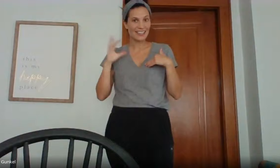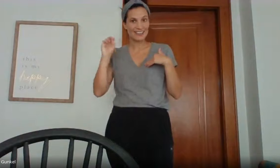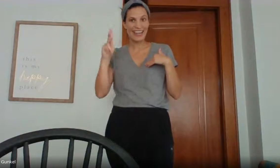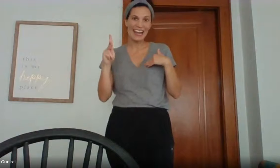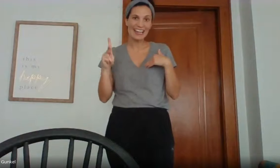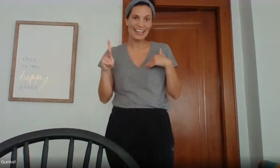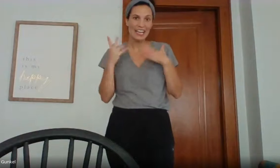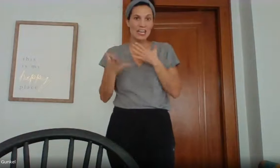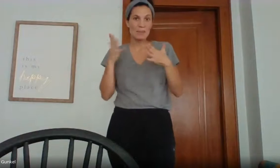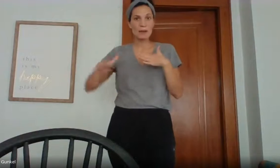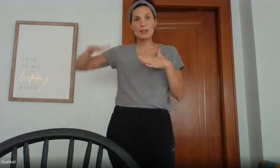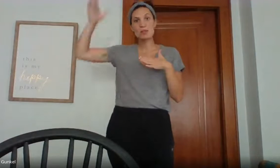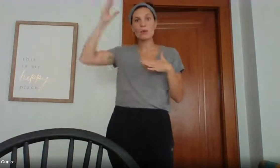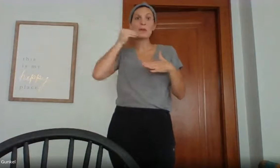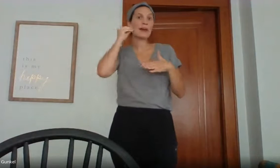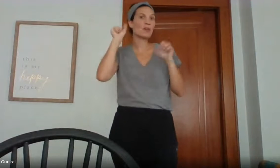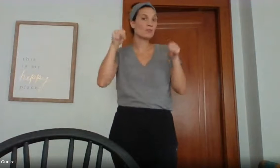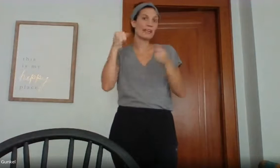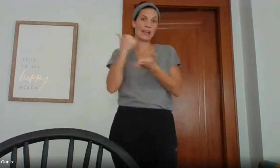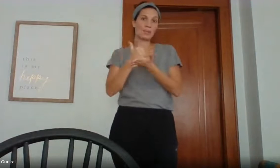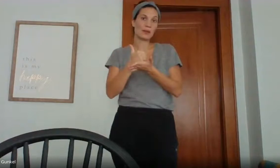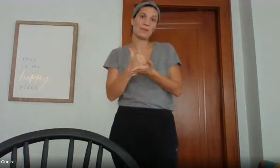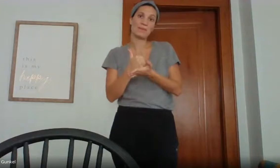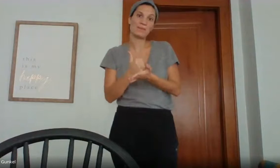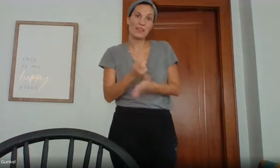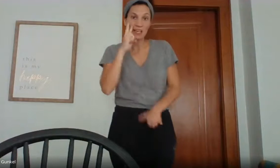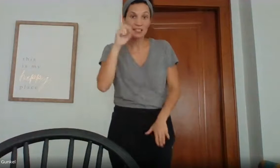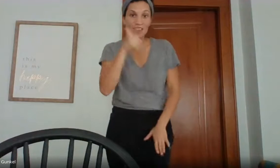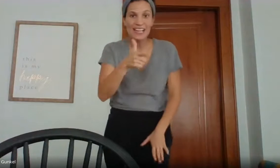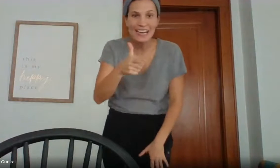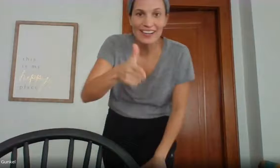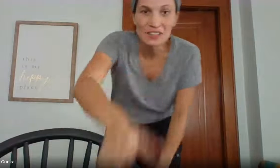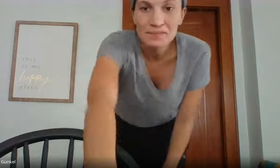okay? Maybe a grown-up at home can help you. See you later.